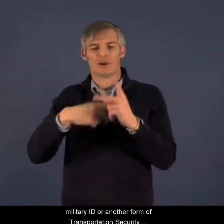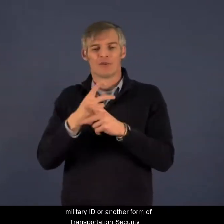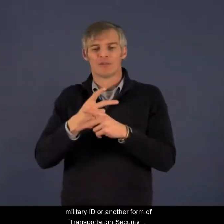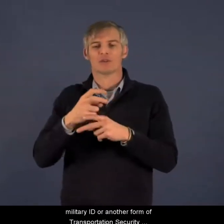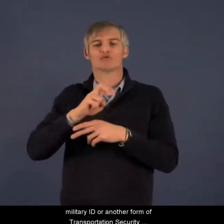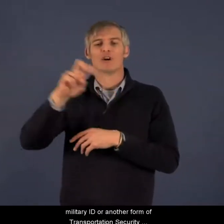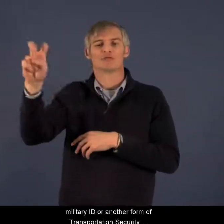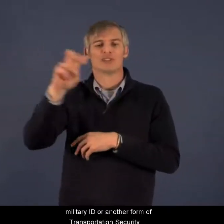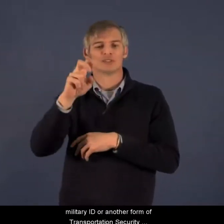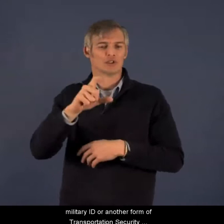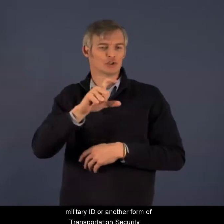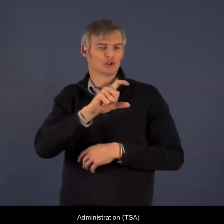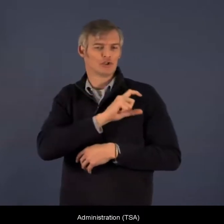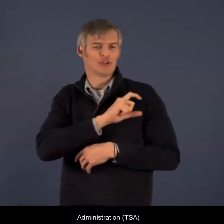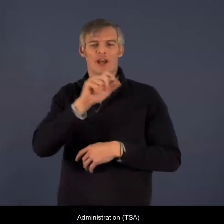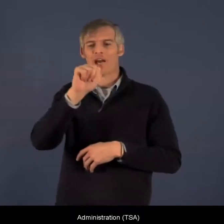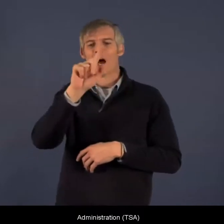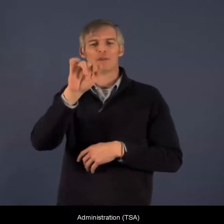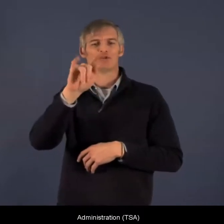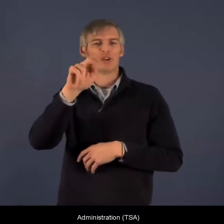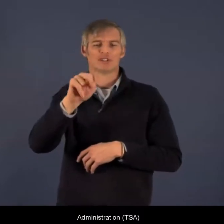of Transportation Security Administration